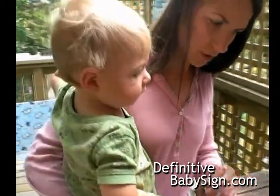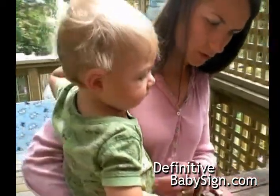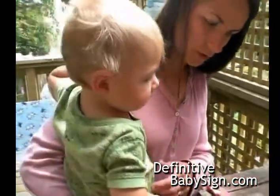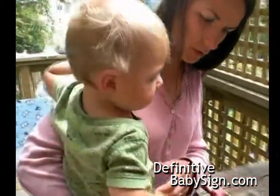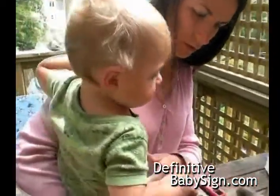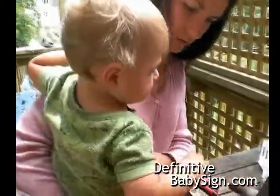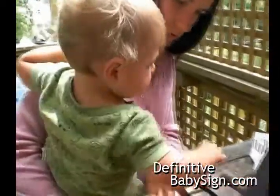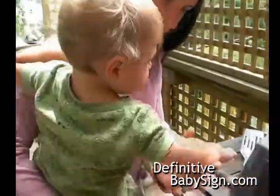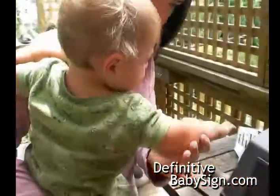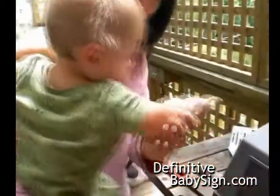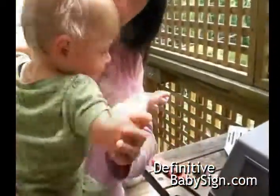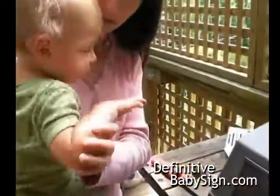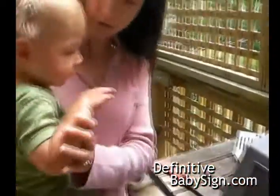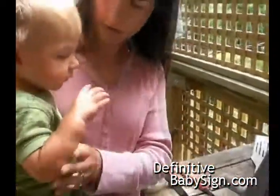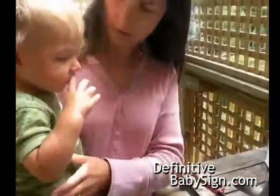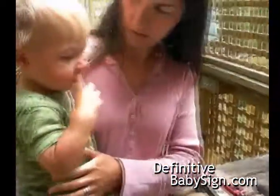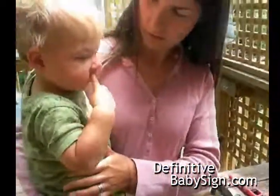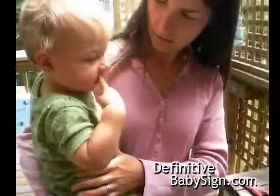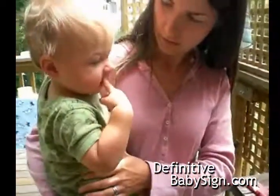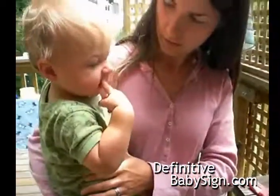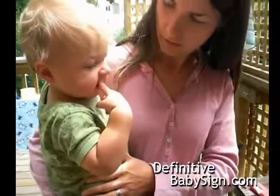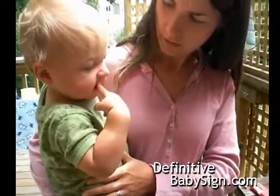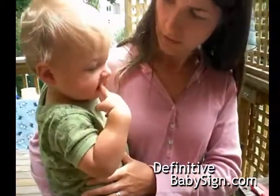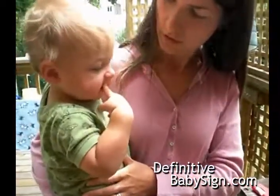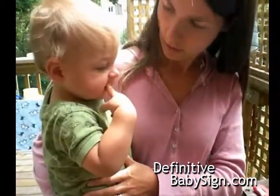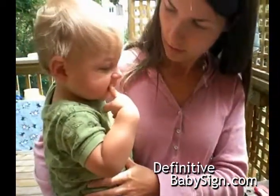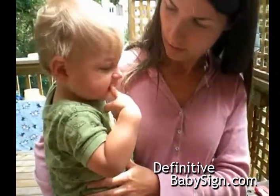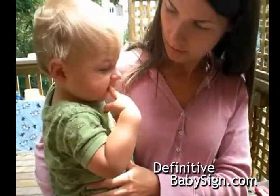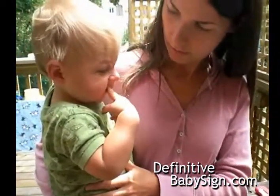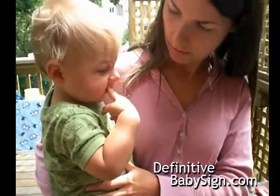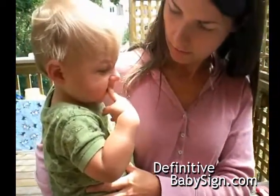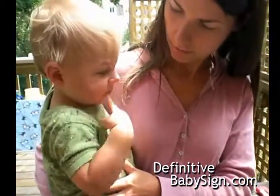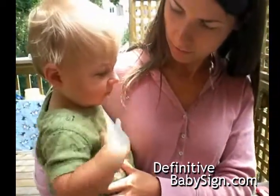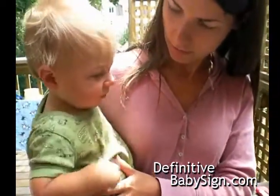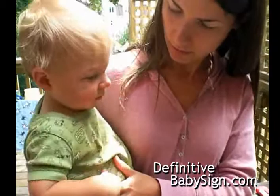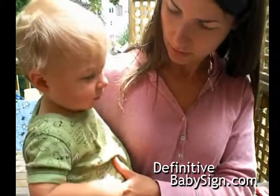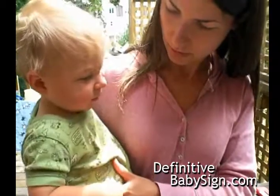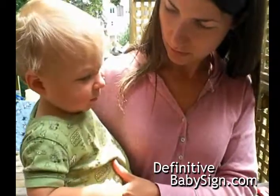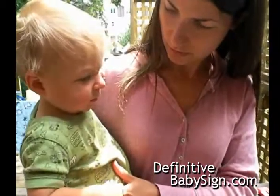hot. Hot, hot, no touch.